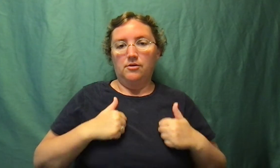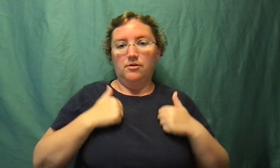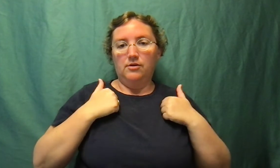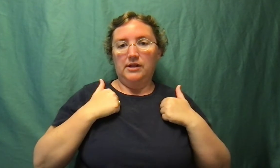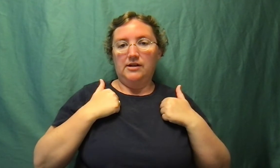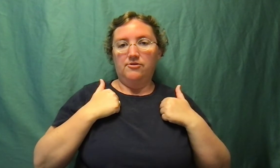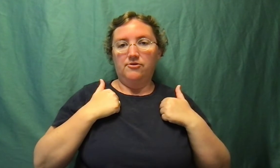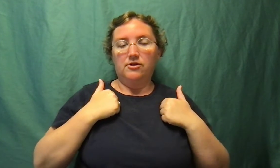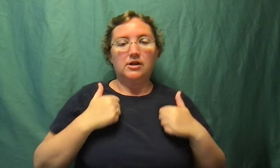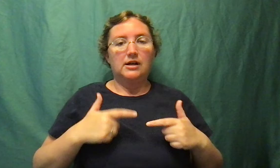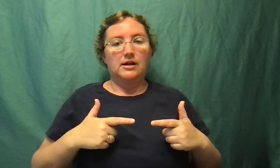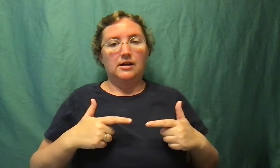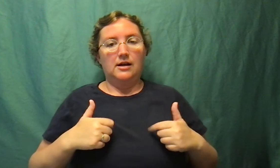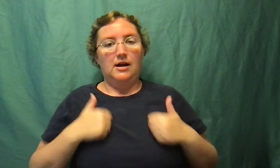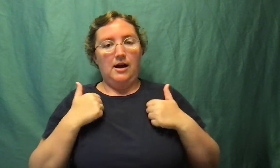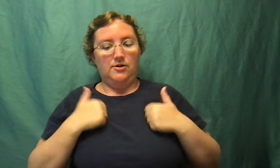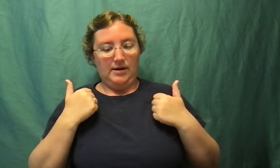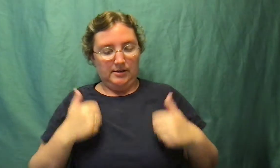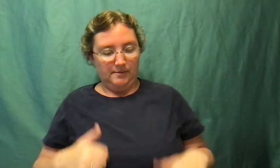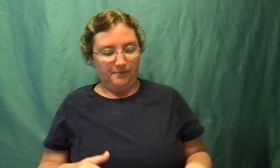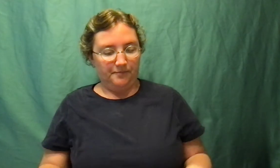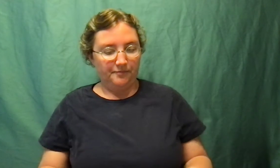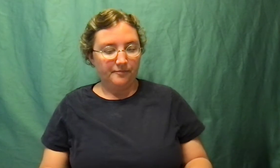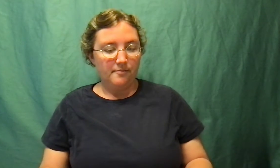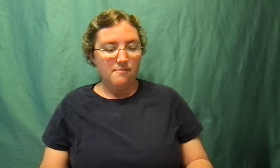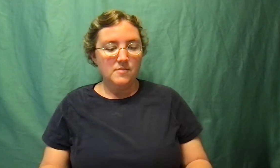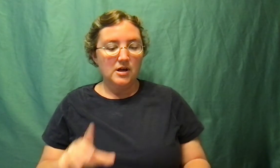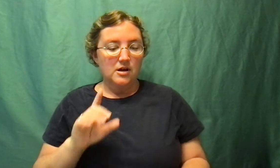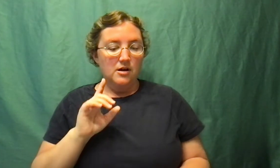or live address.